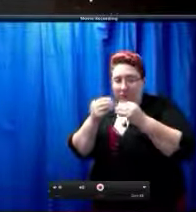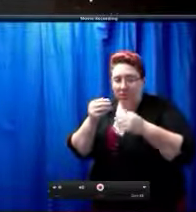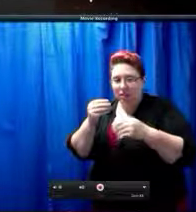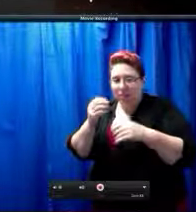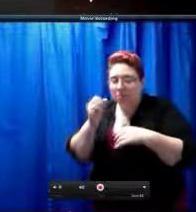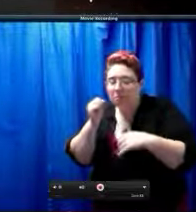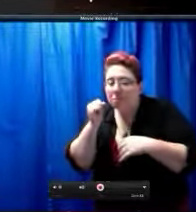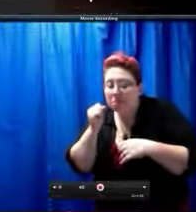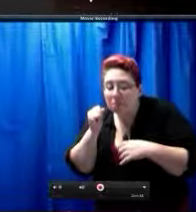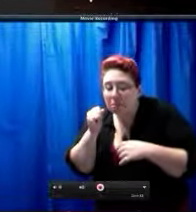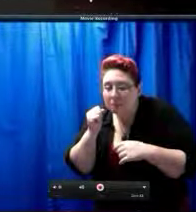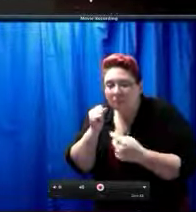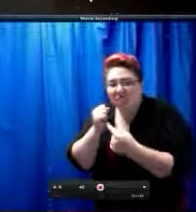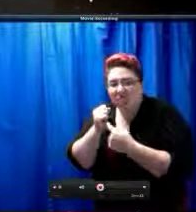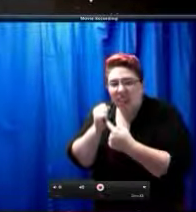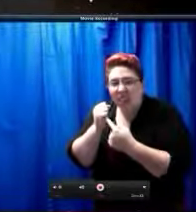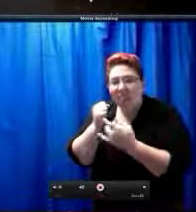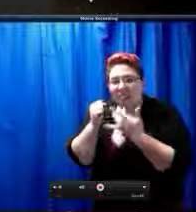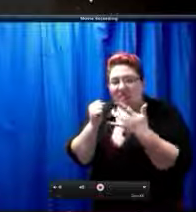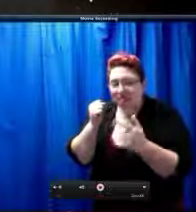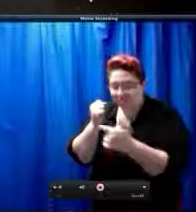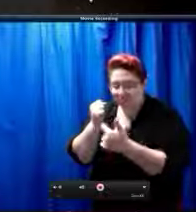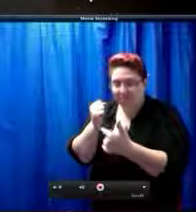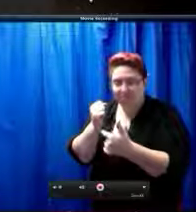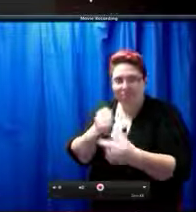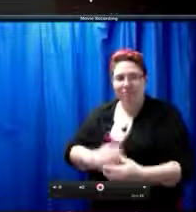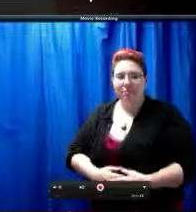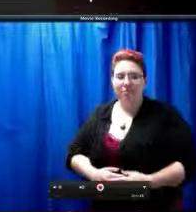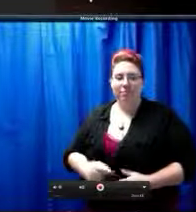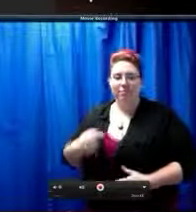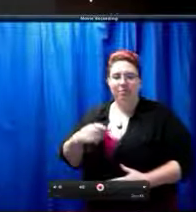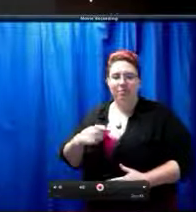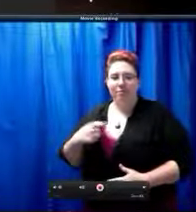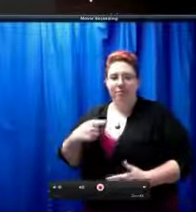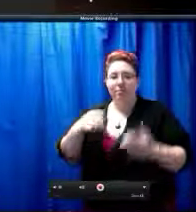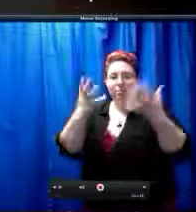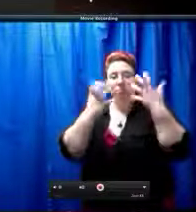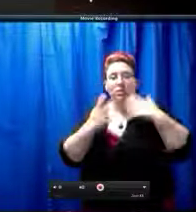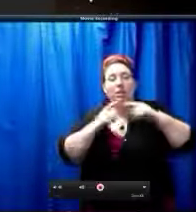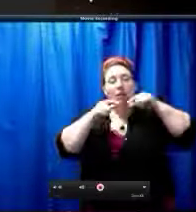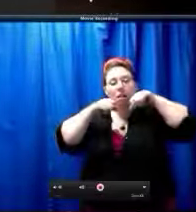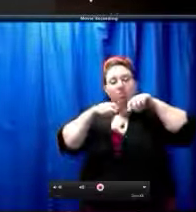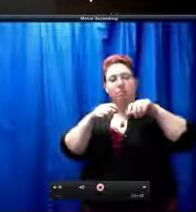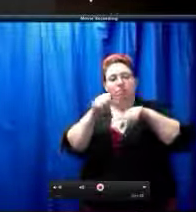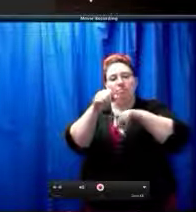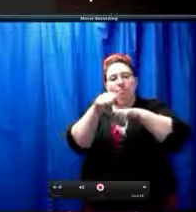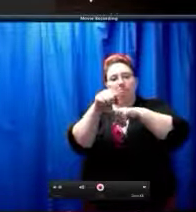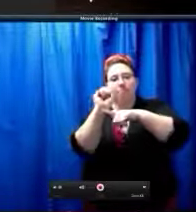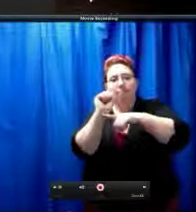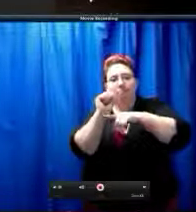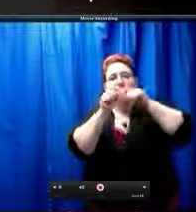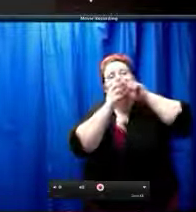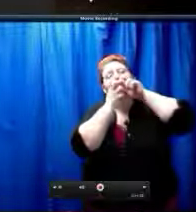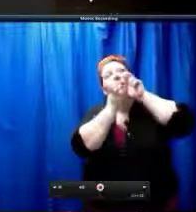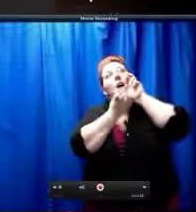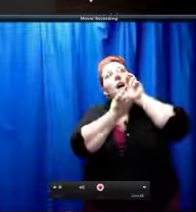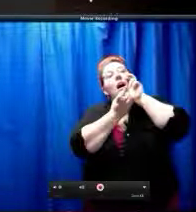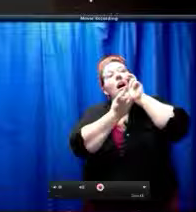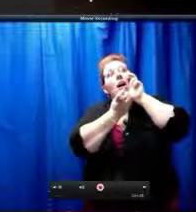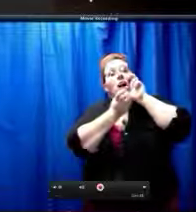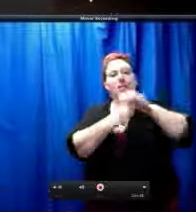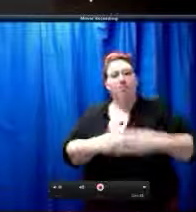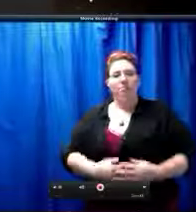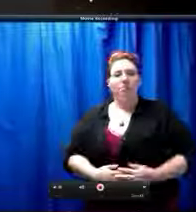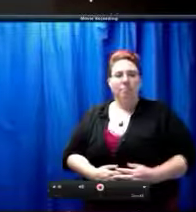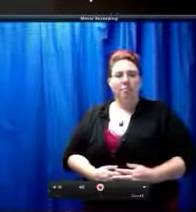open for me and put your head back all the way as much as you can so you can see. Okay, I want you to look up in her palette. So there's one little dark spot, but that looks like